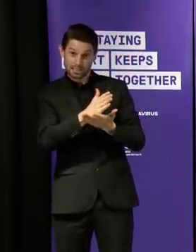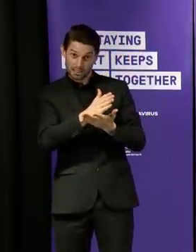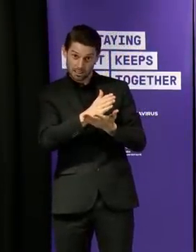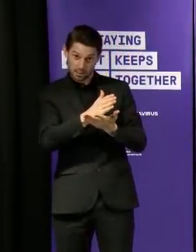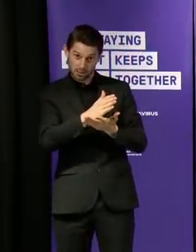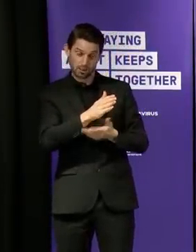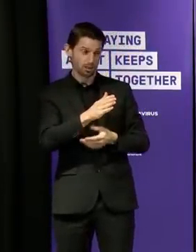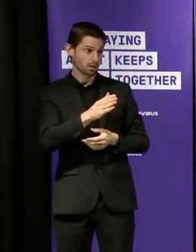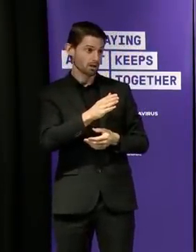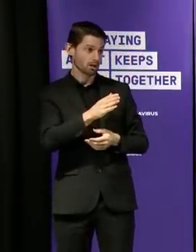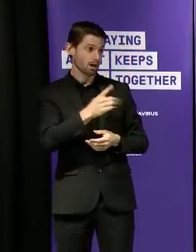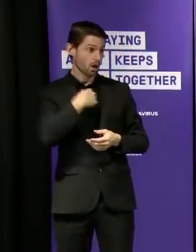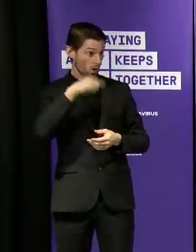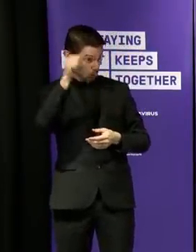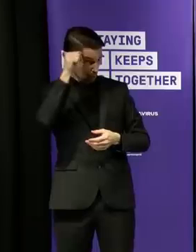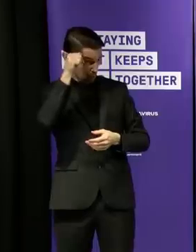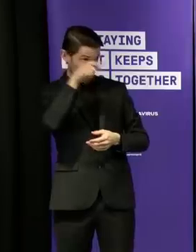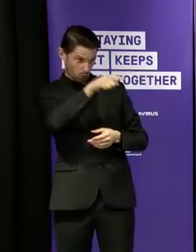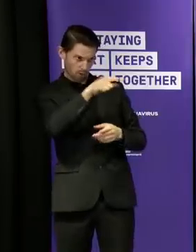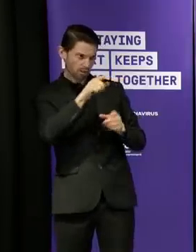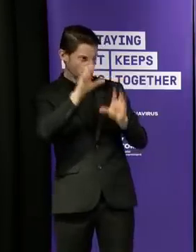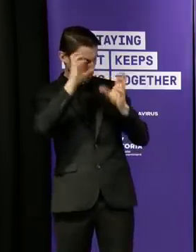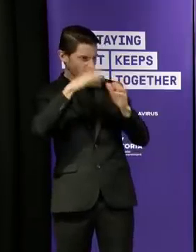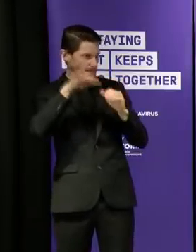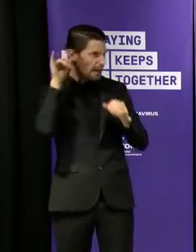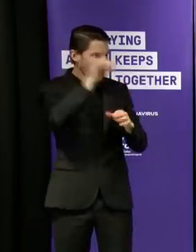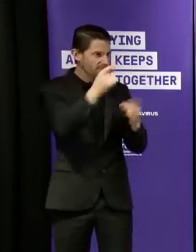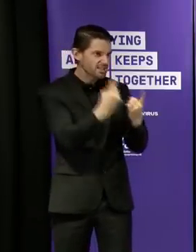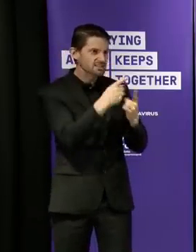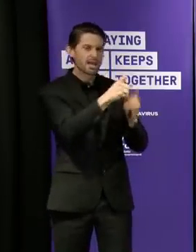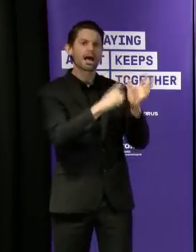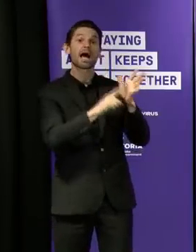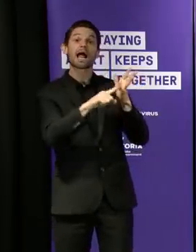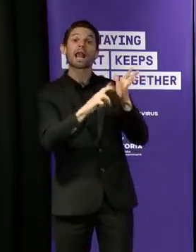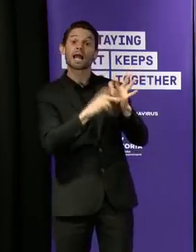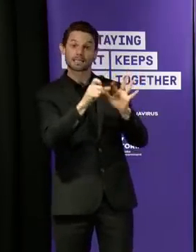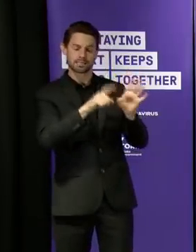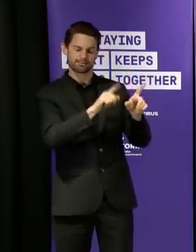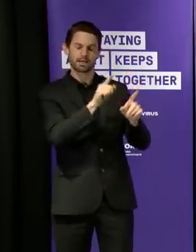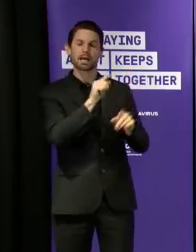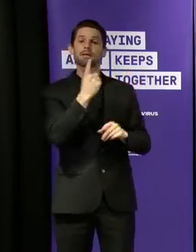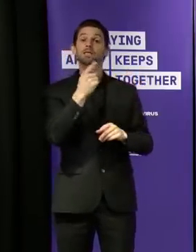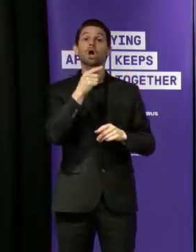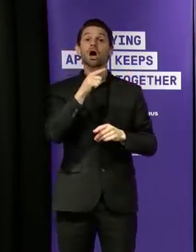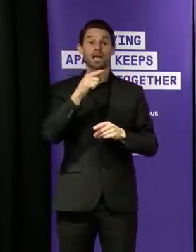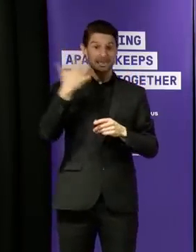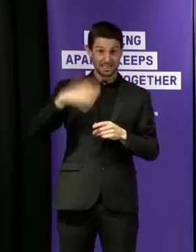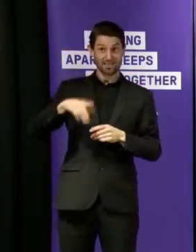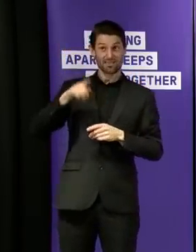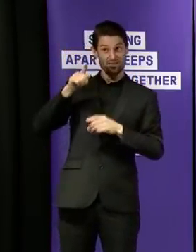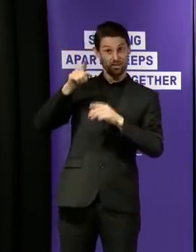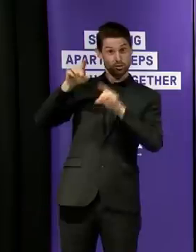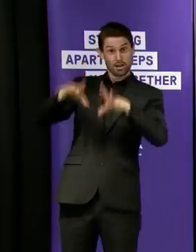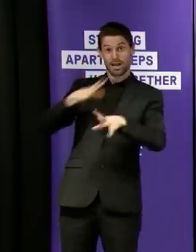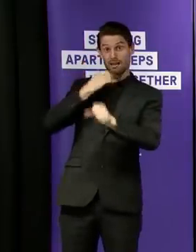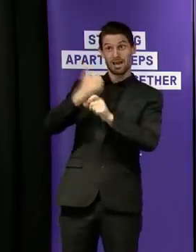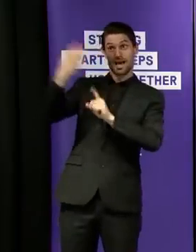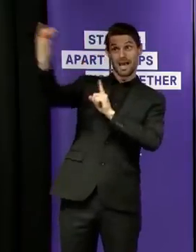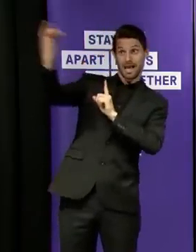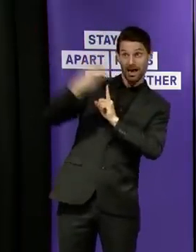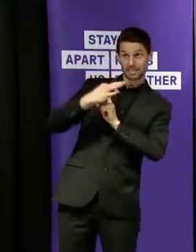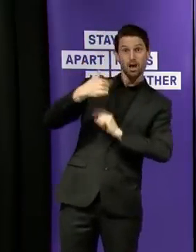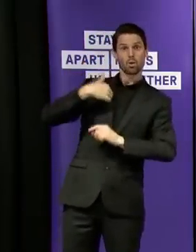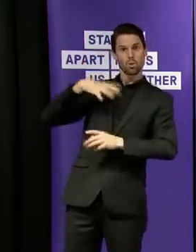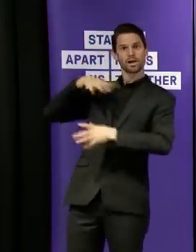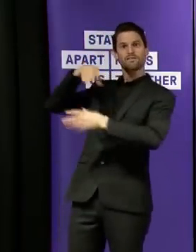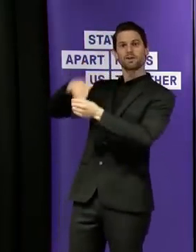so I always knew I was going to get into trouble with you, Lundy. But at the end of the day, we were asked a question: do you want to be part of this? We said no.